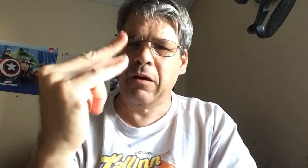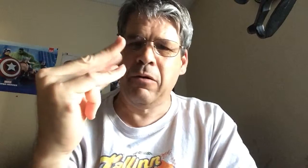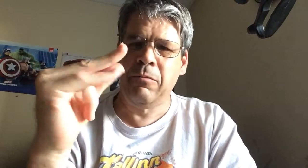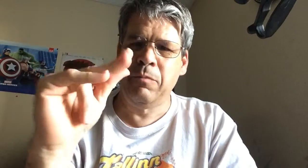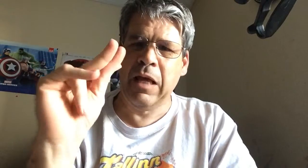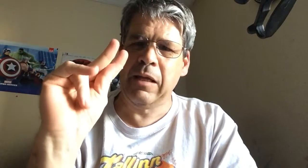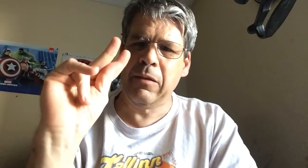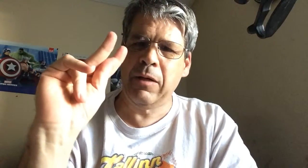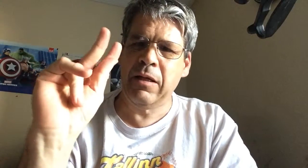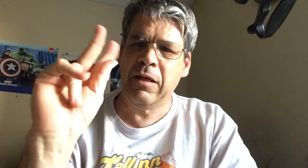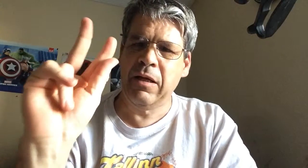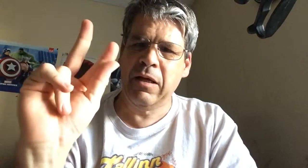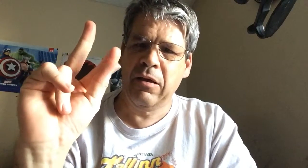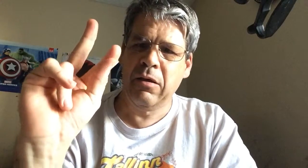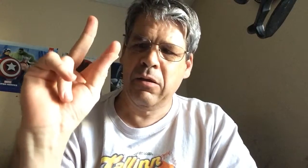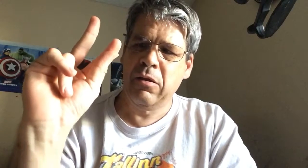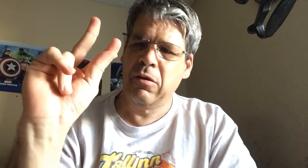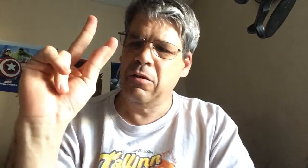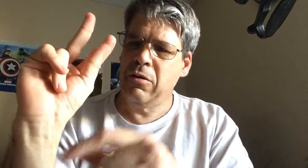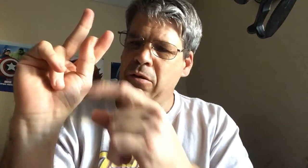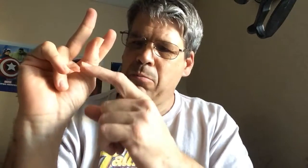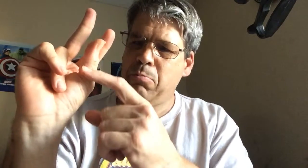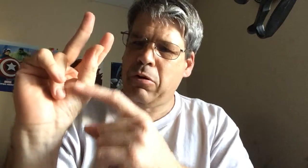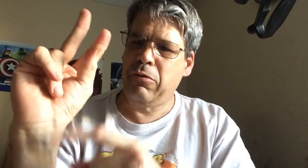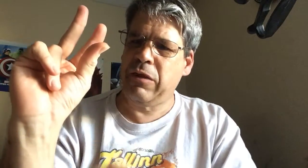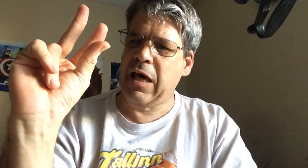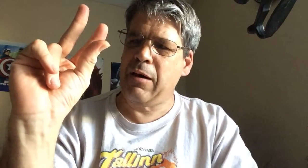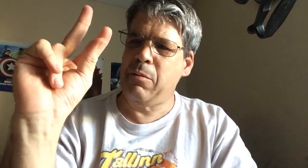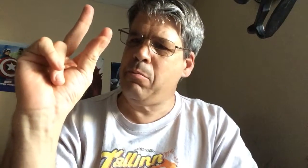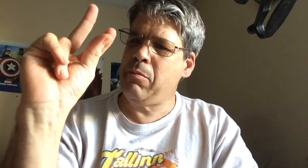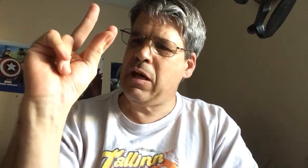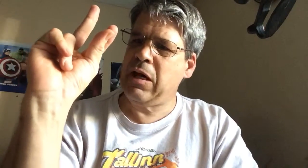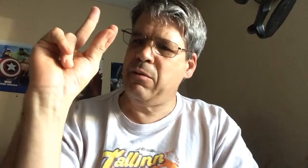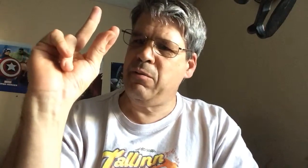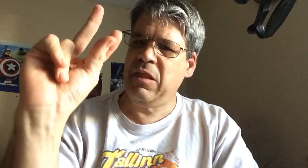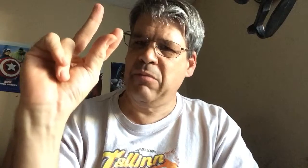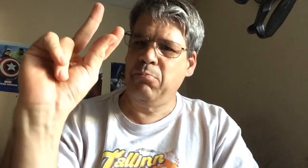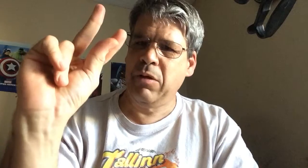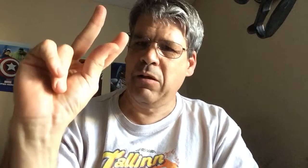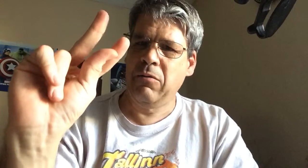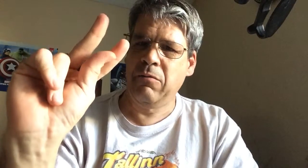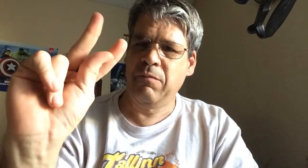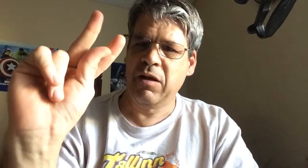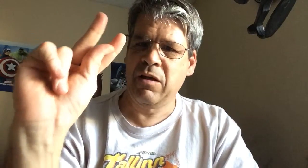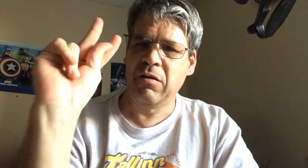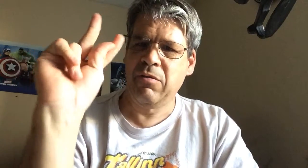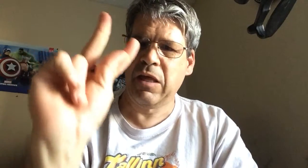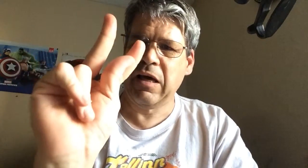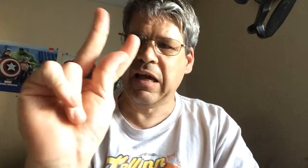Now next one is put thumb and then the